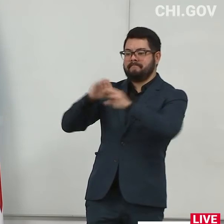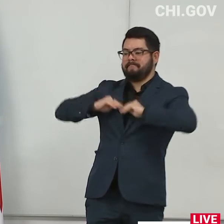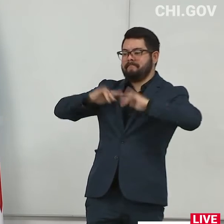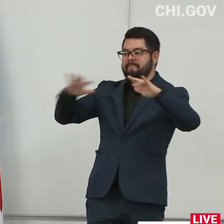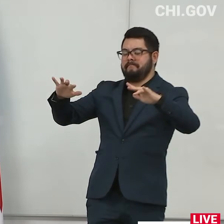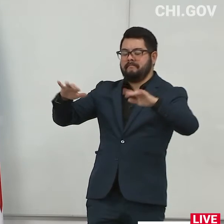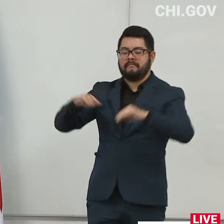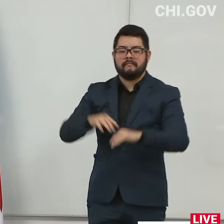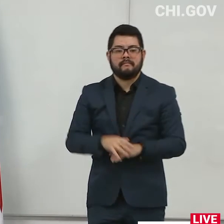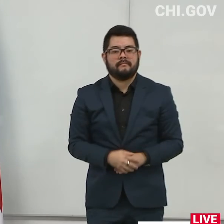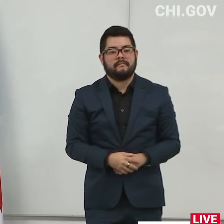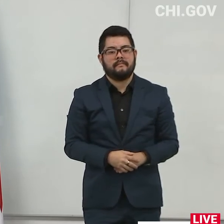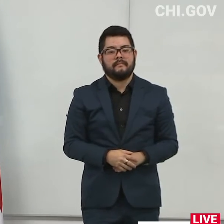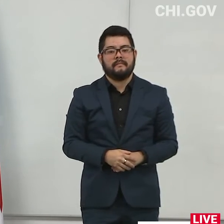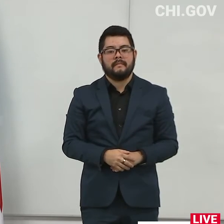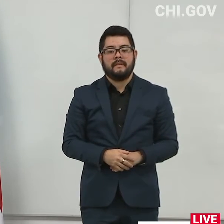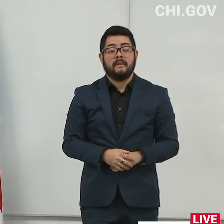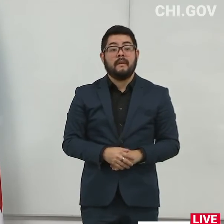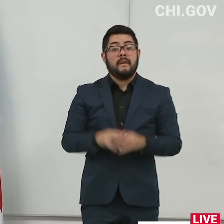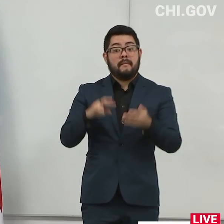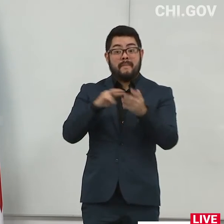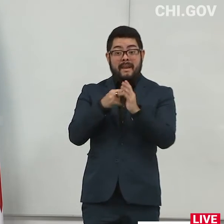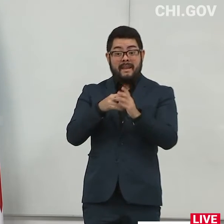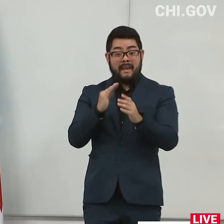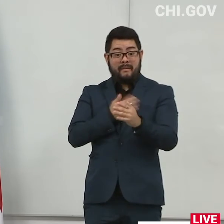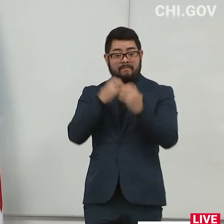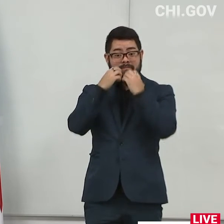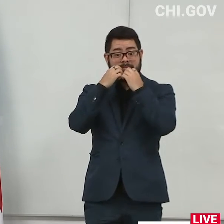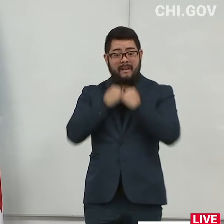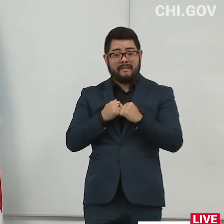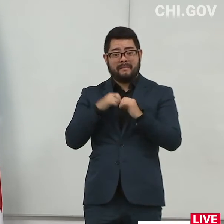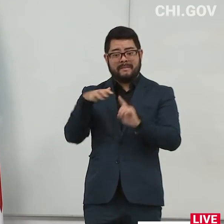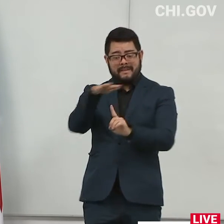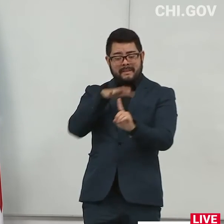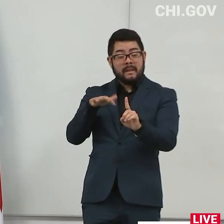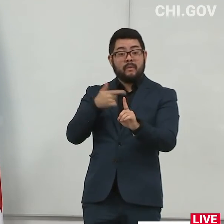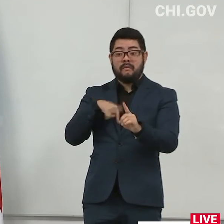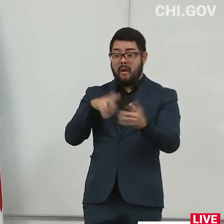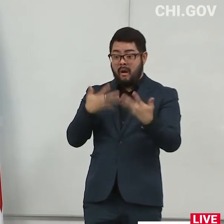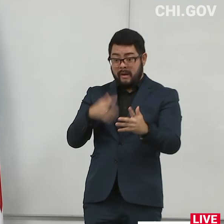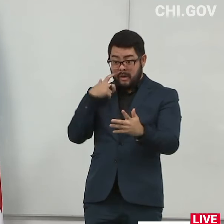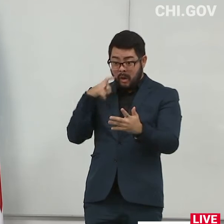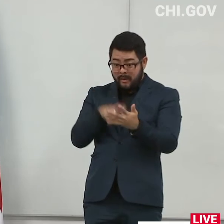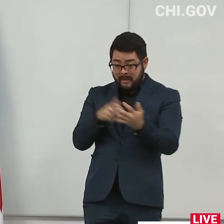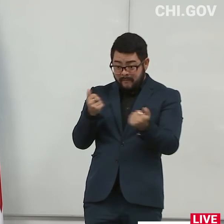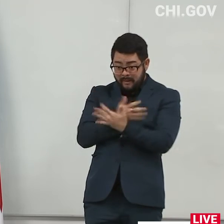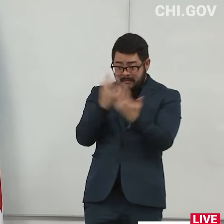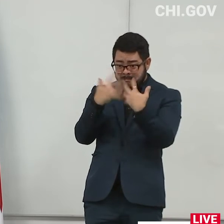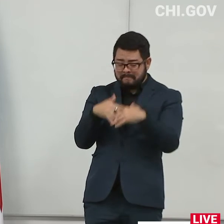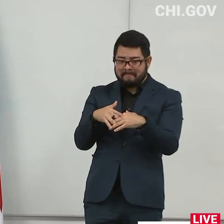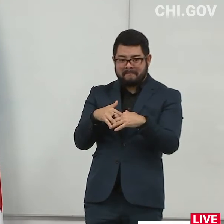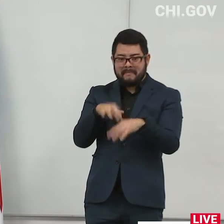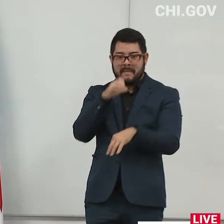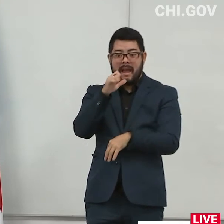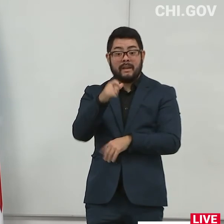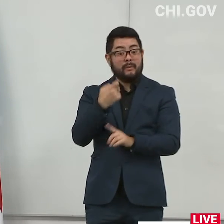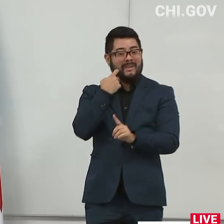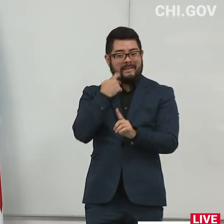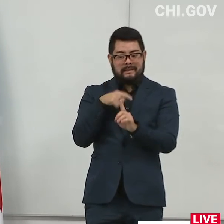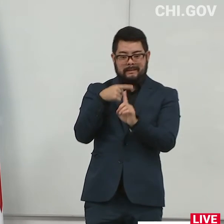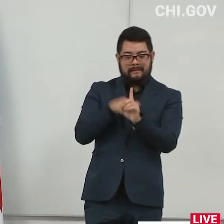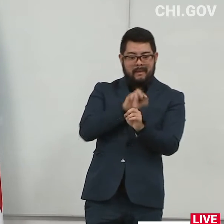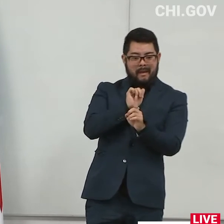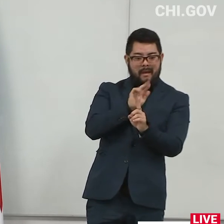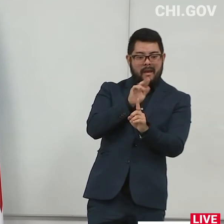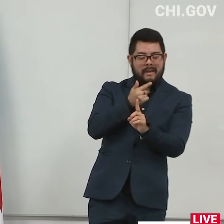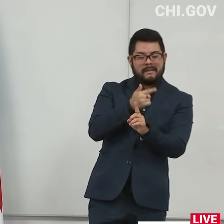seen all parts of that valuable ecosystem come back online until really August. It started a